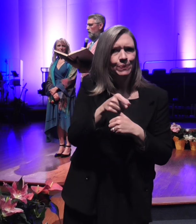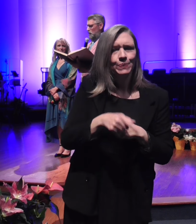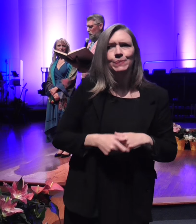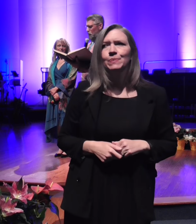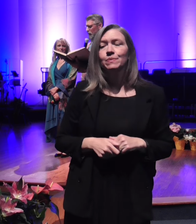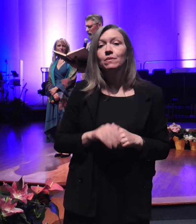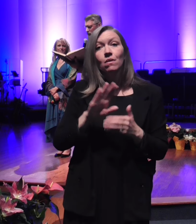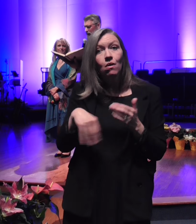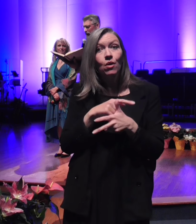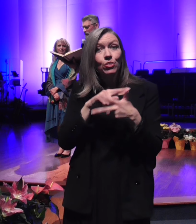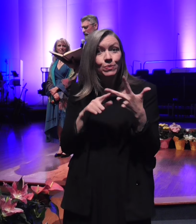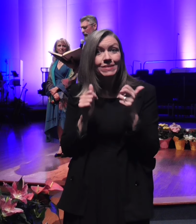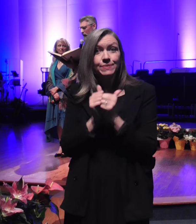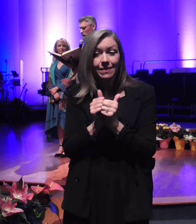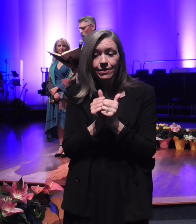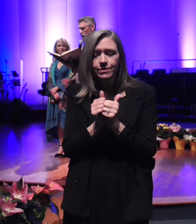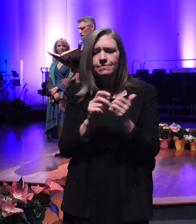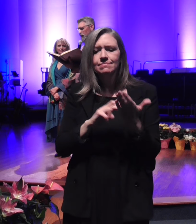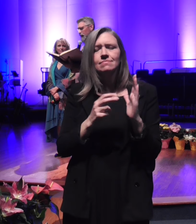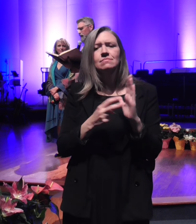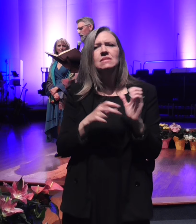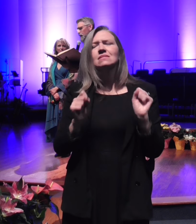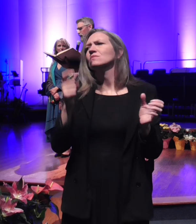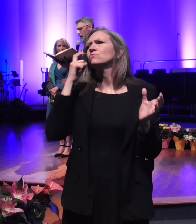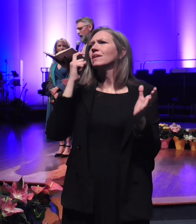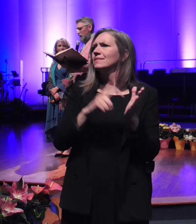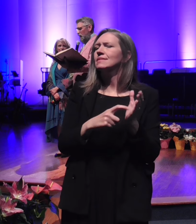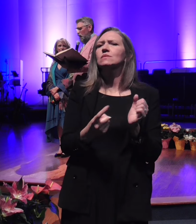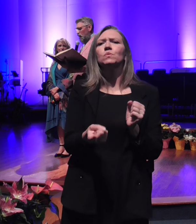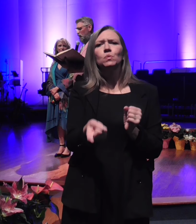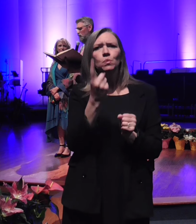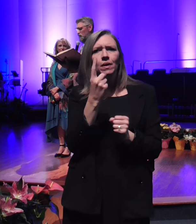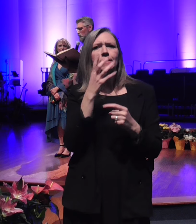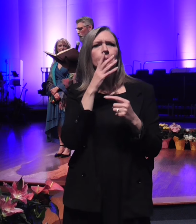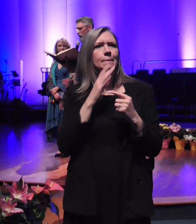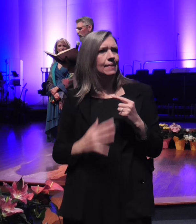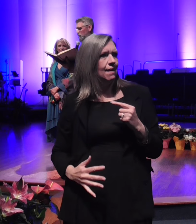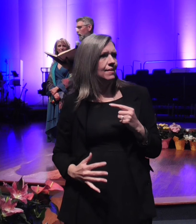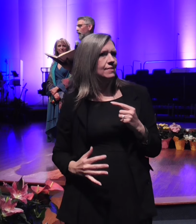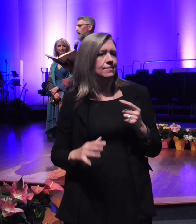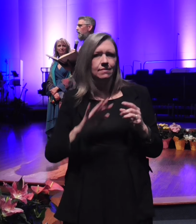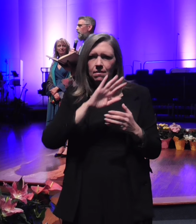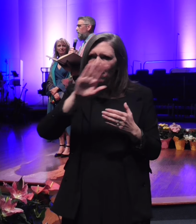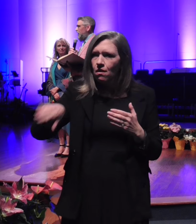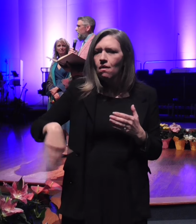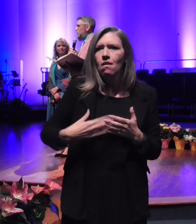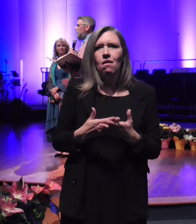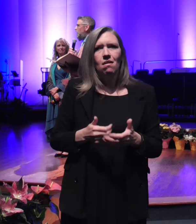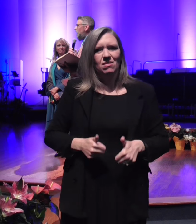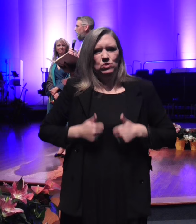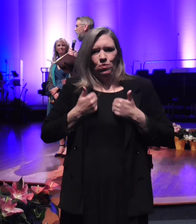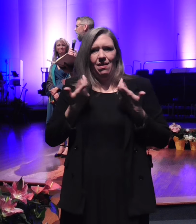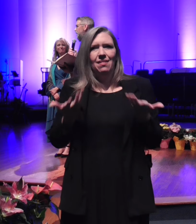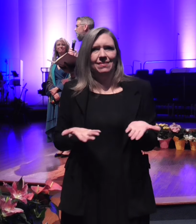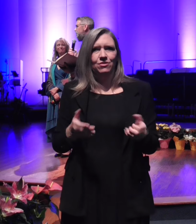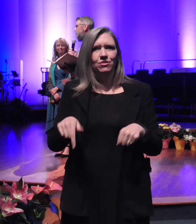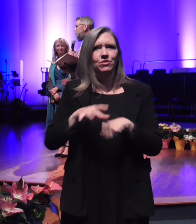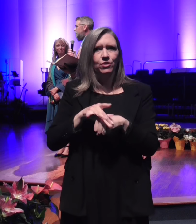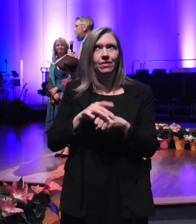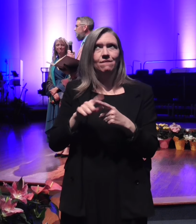together, you will recognize that out of one blood, God made all to dwell upon the face of